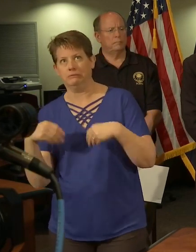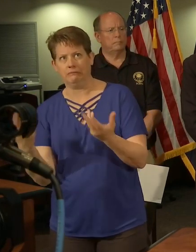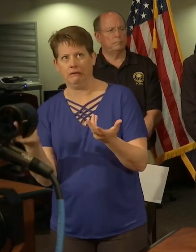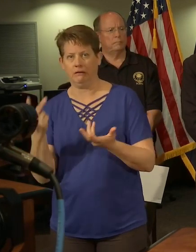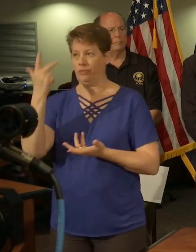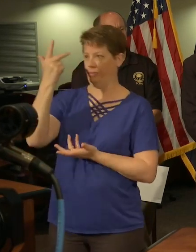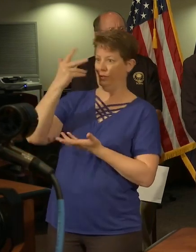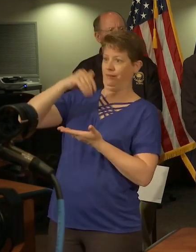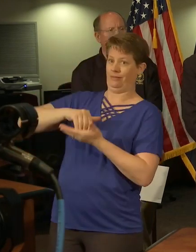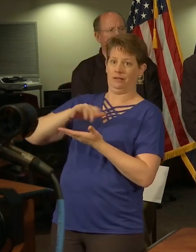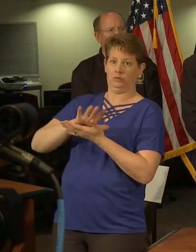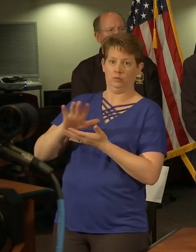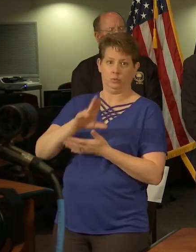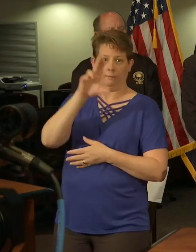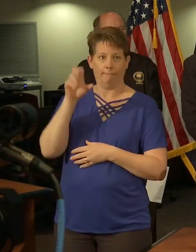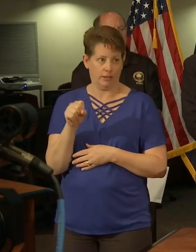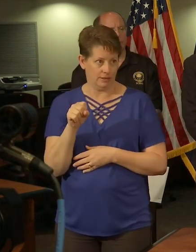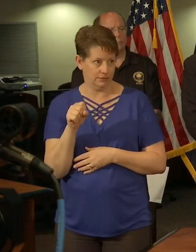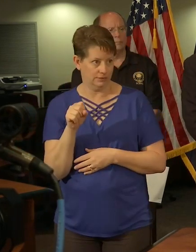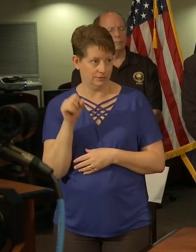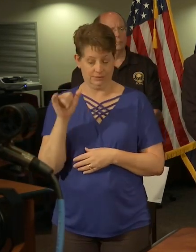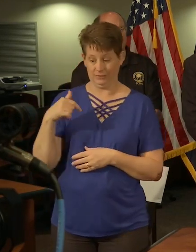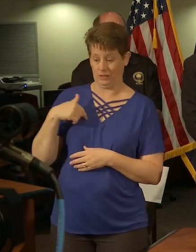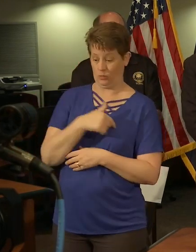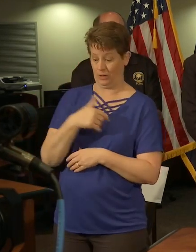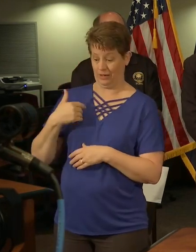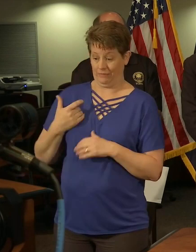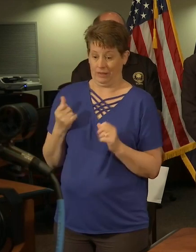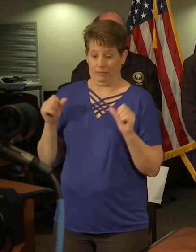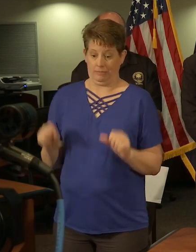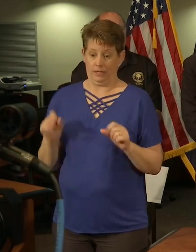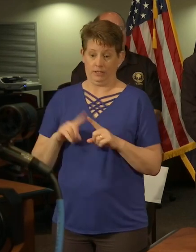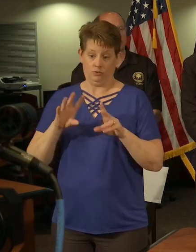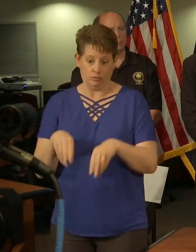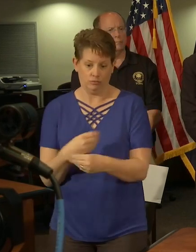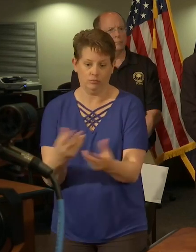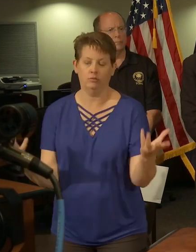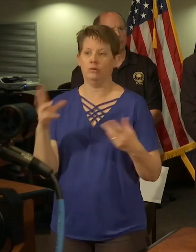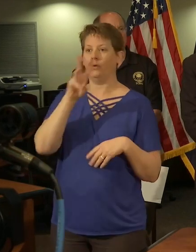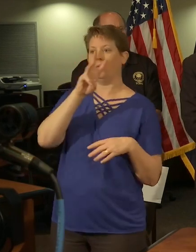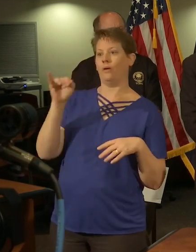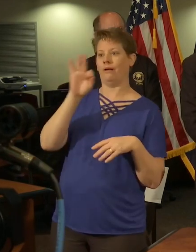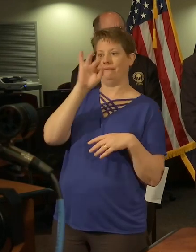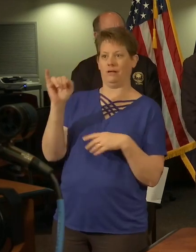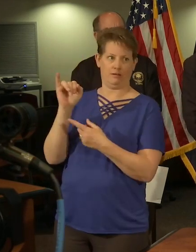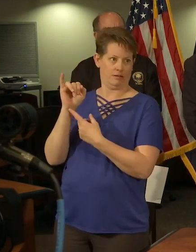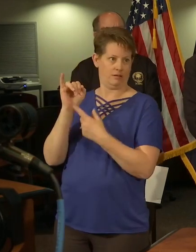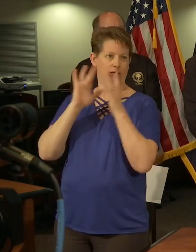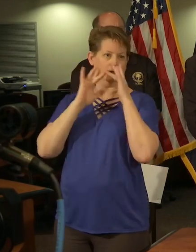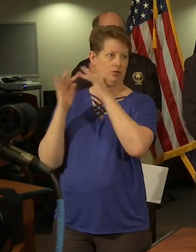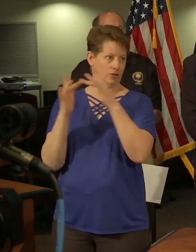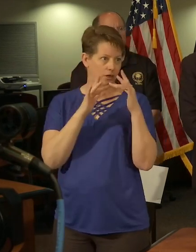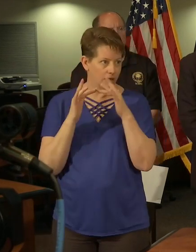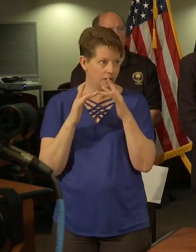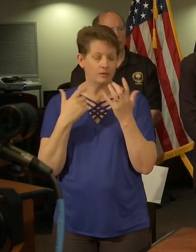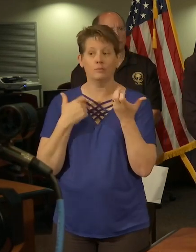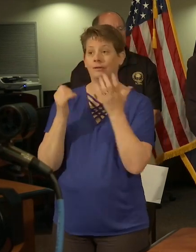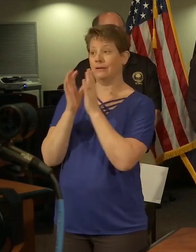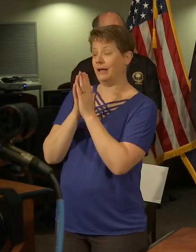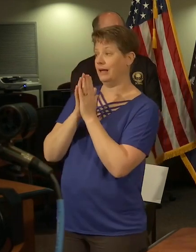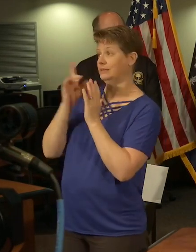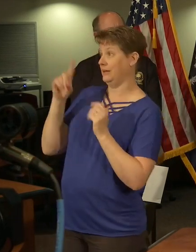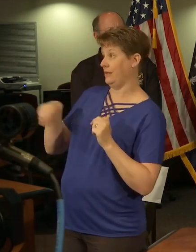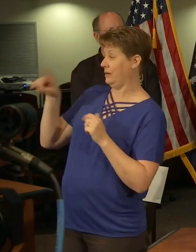school buses that we have the hardware to deliver Wi-Fi. We're asking our service providers to work with